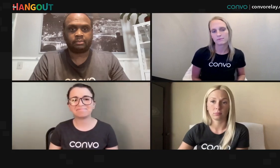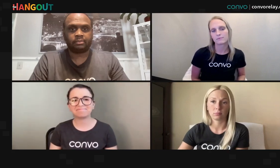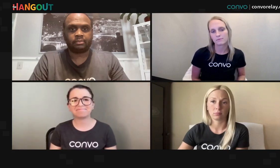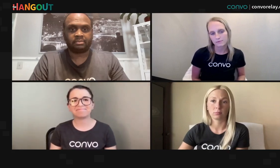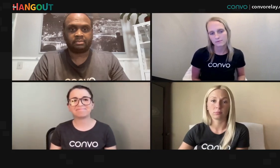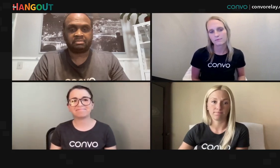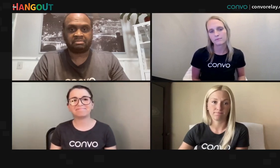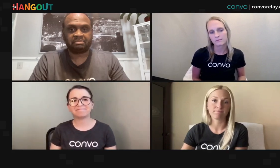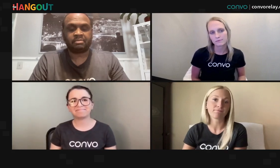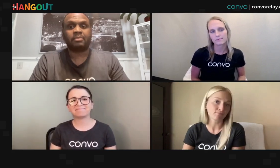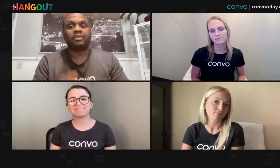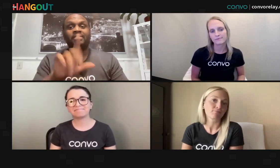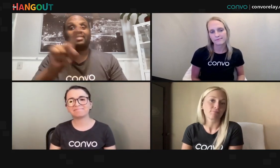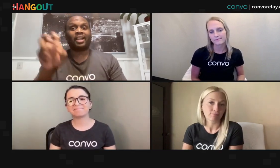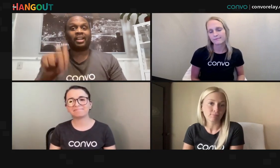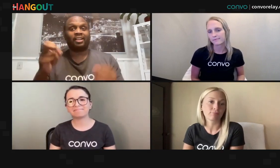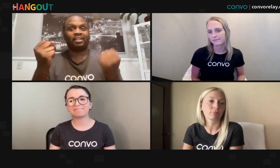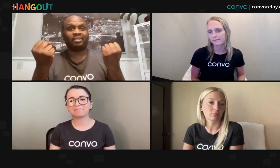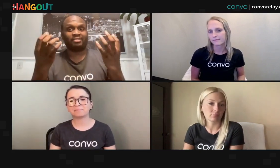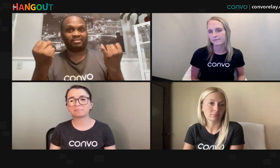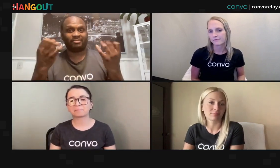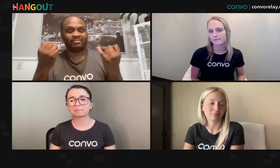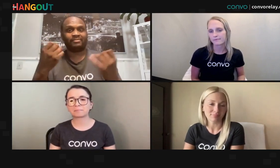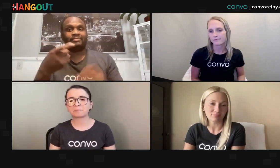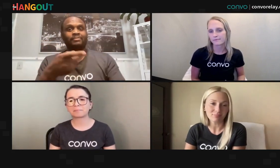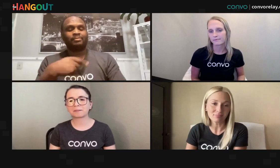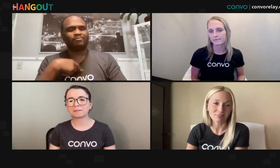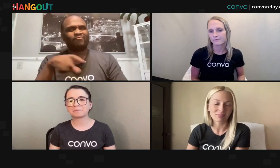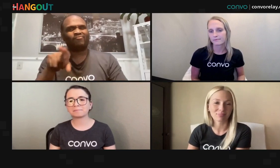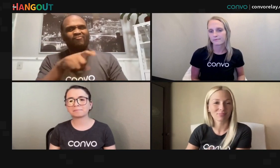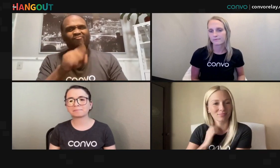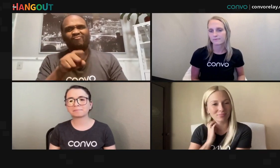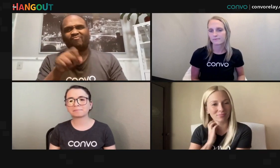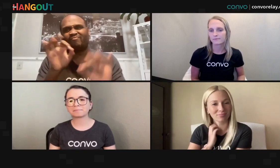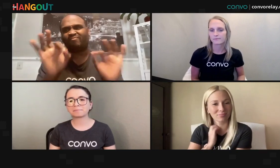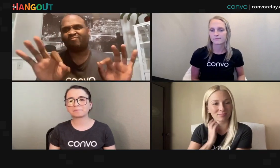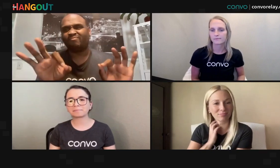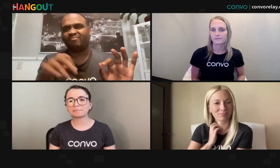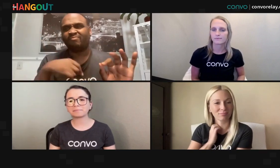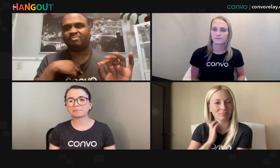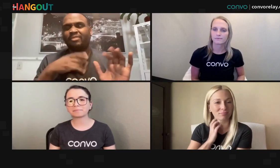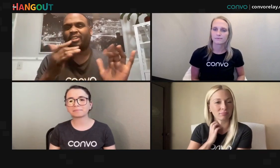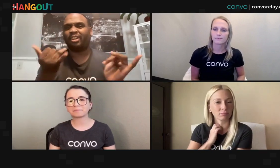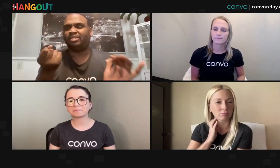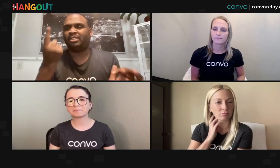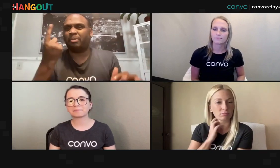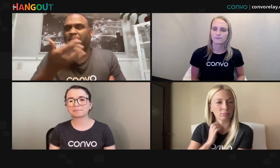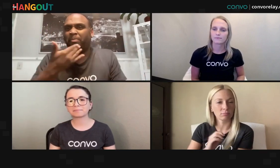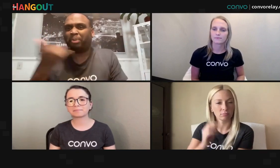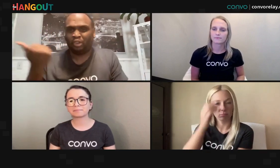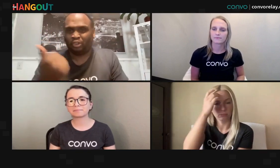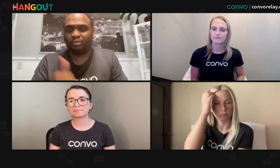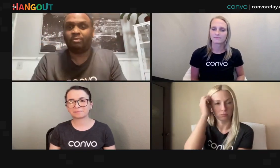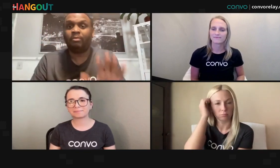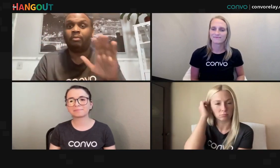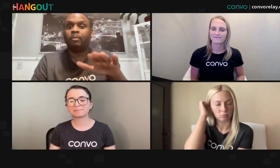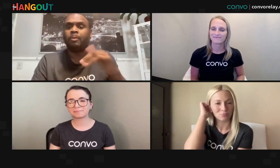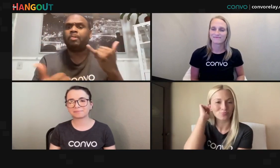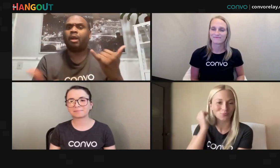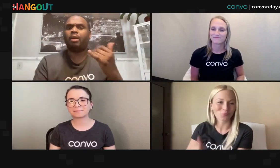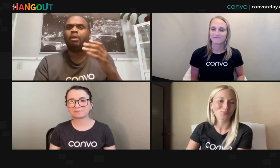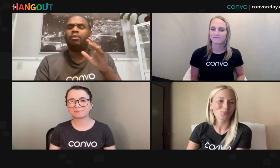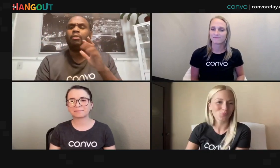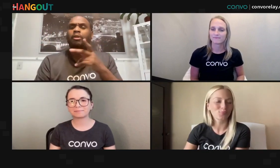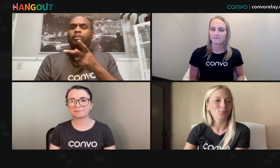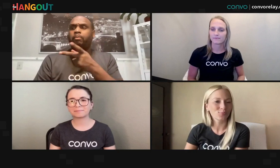text box there. So you can fill out that information right there. Zen here. Those are great answers. And now I